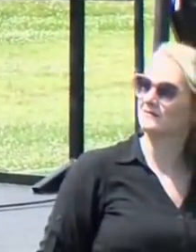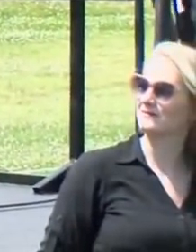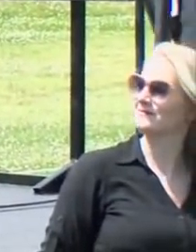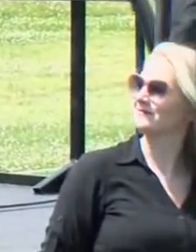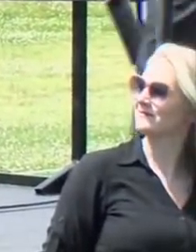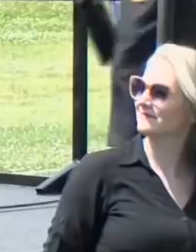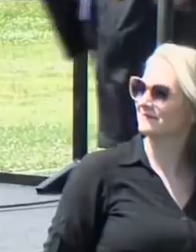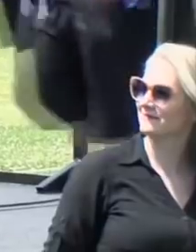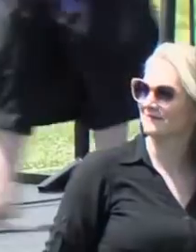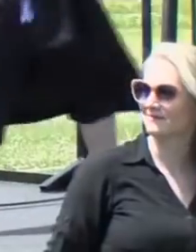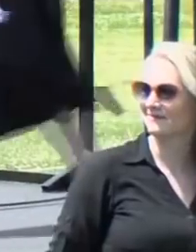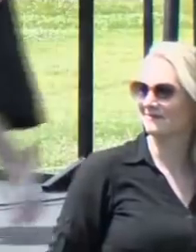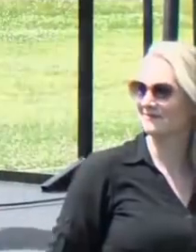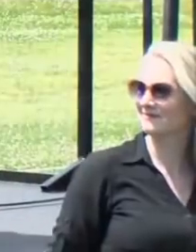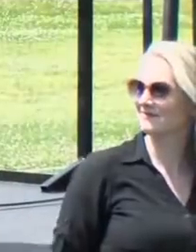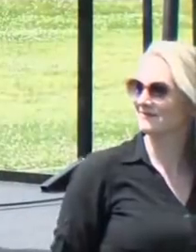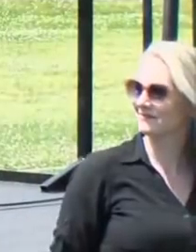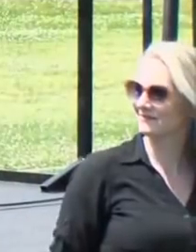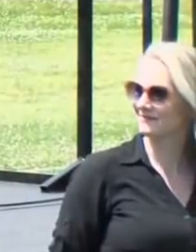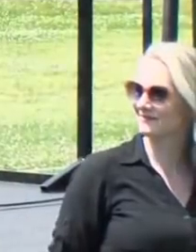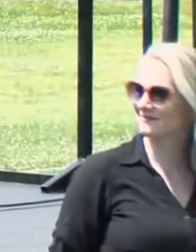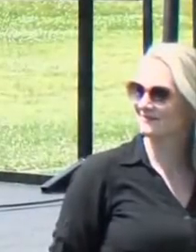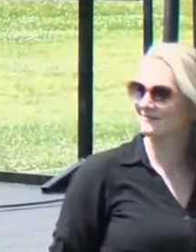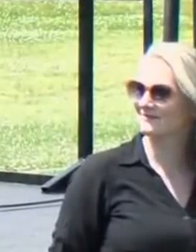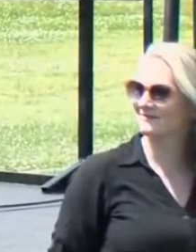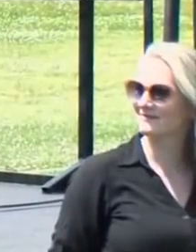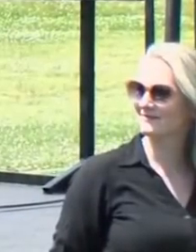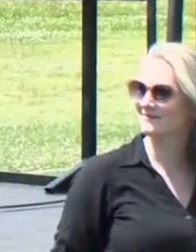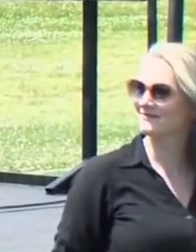Rachel Bartholomew,